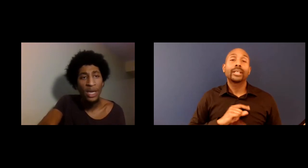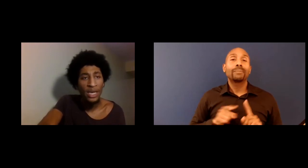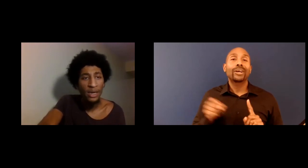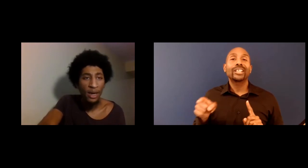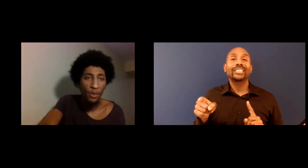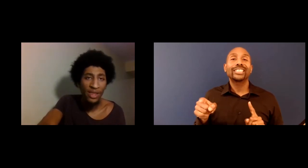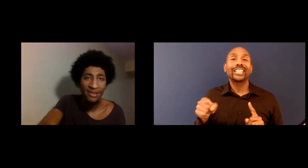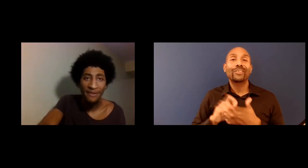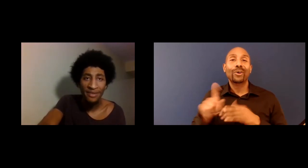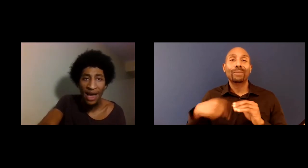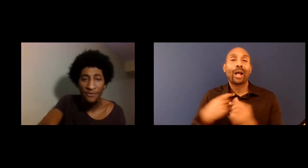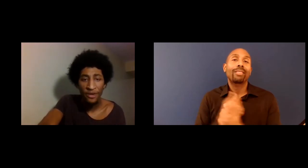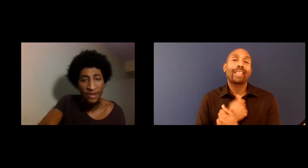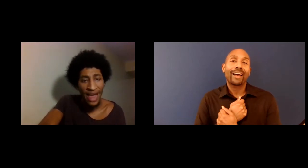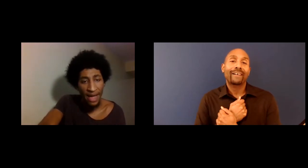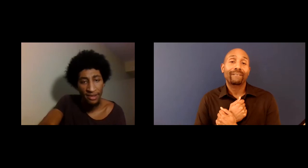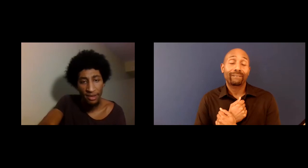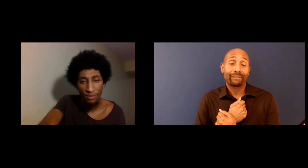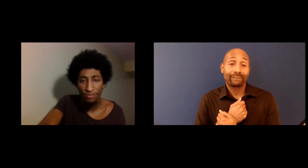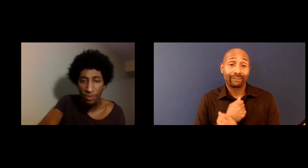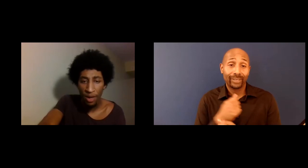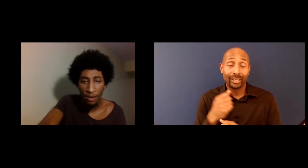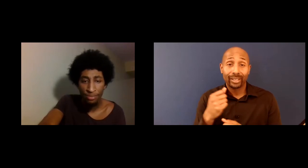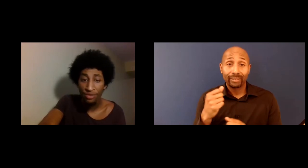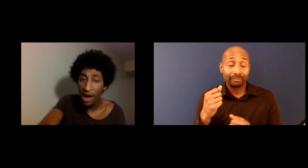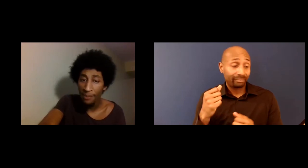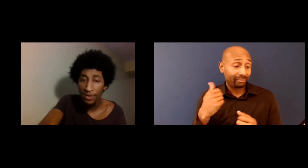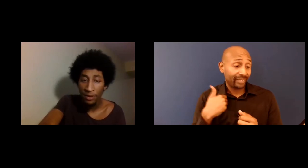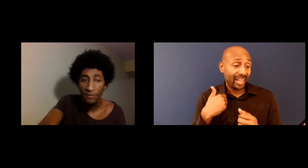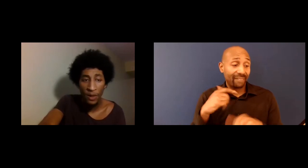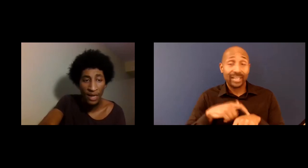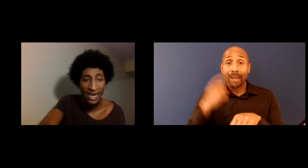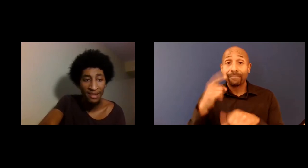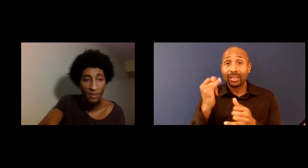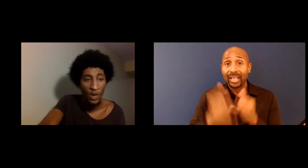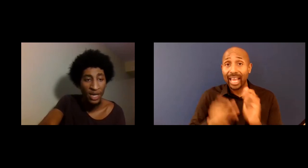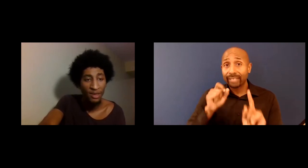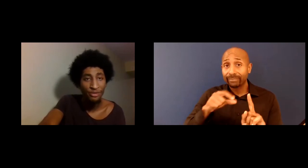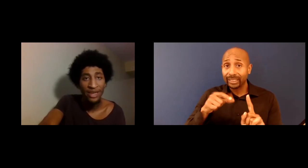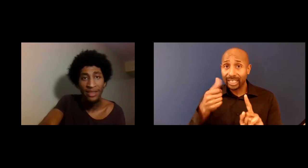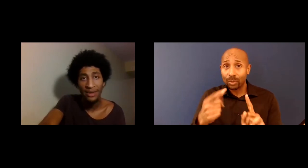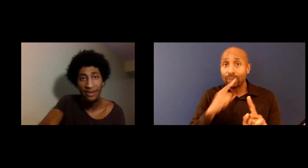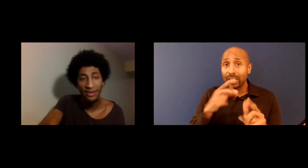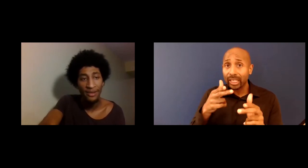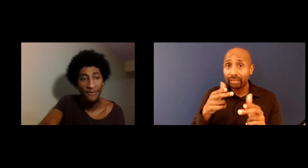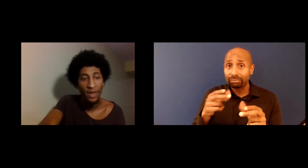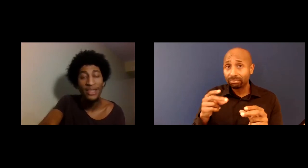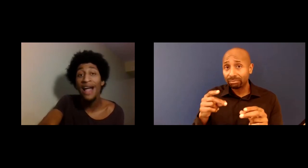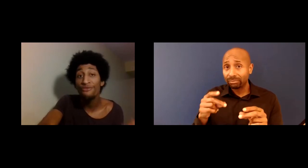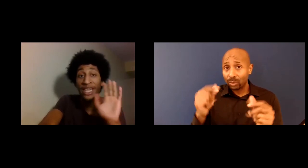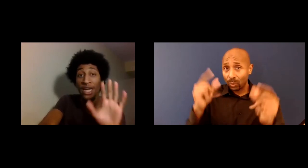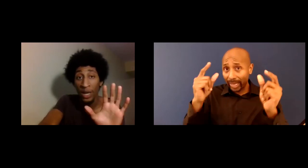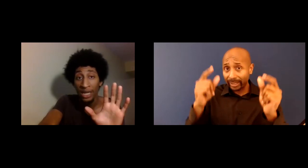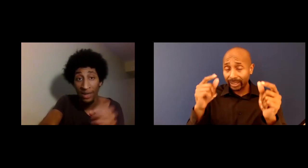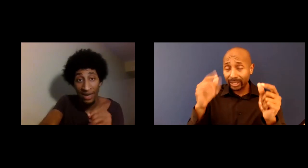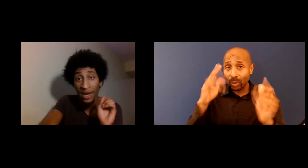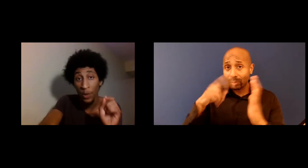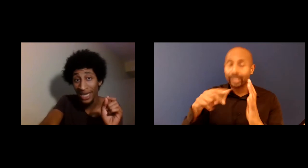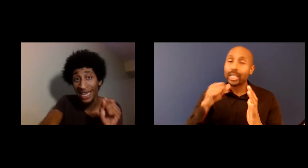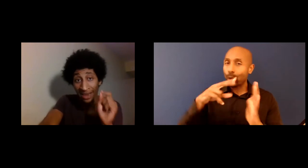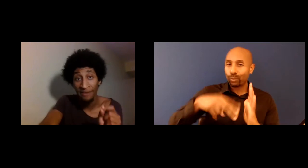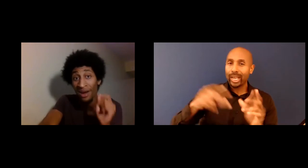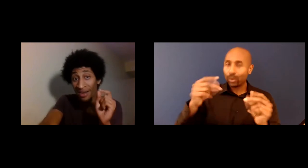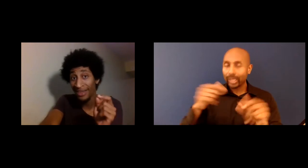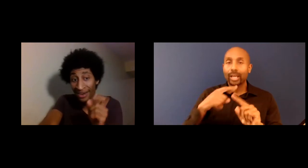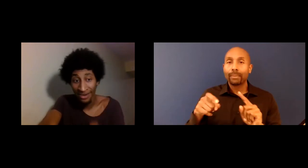someone quickly? I would like to have time for the last prompt. So can I get someone quickly to read this? Not read it quickly, but can I